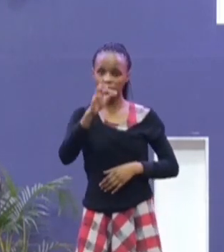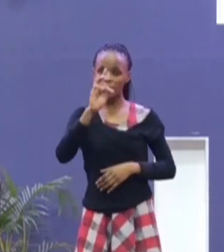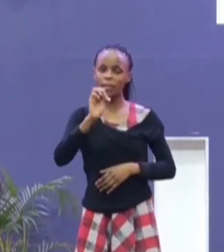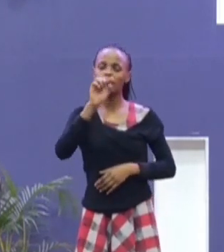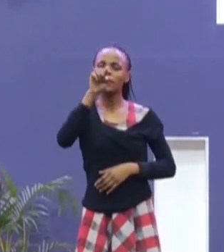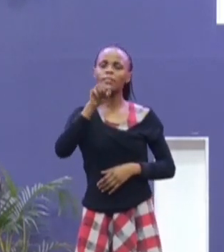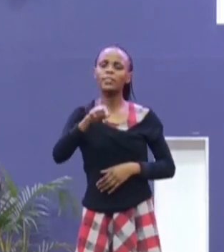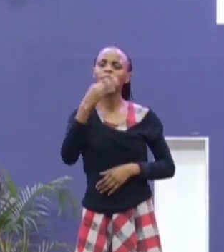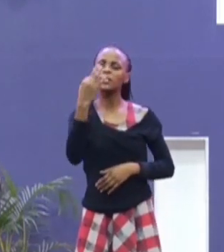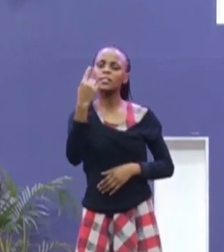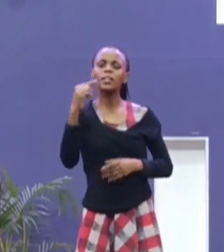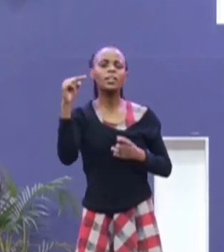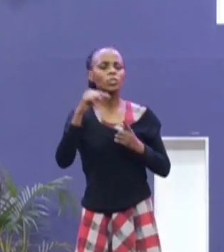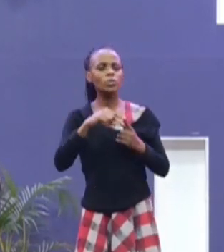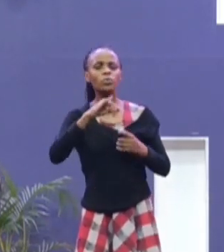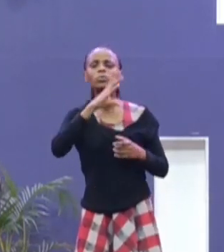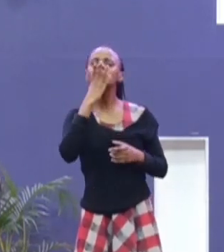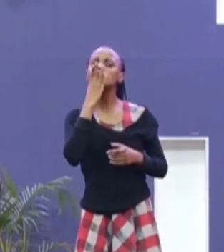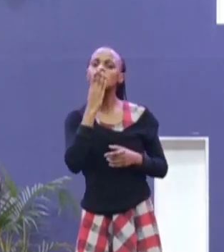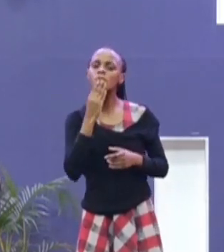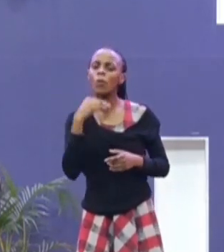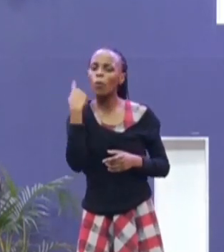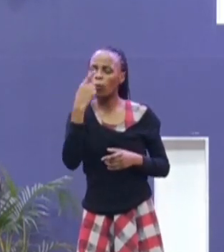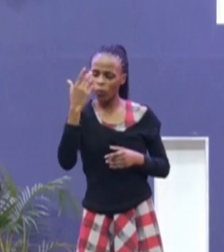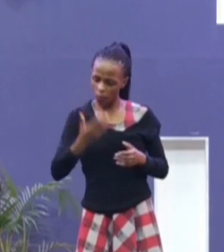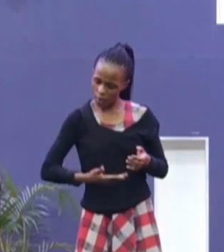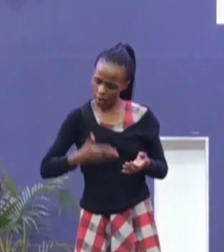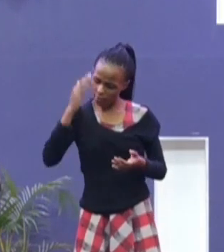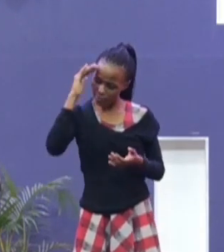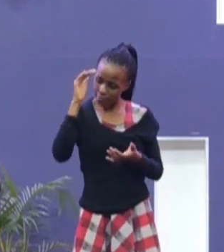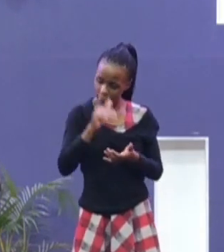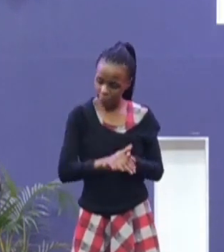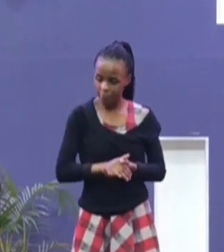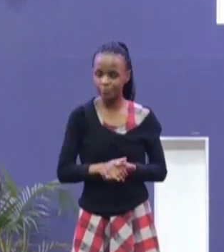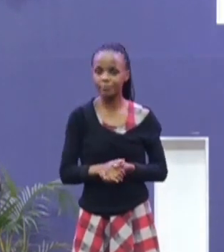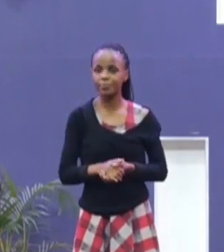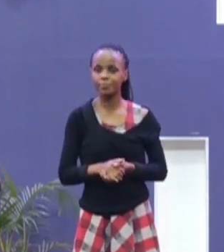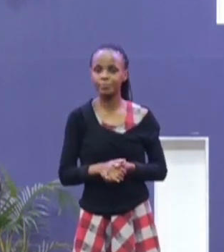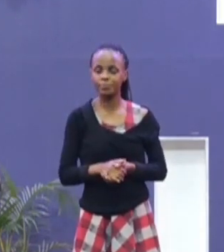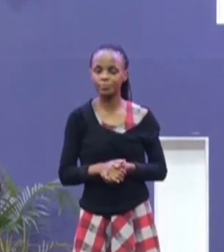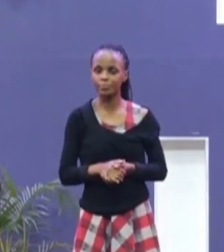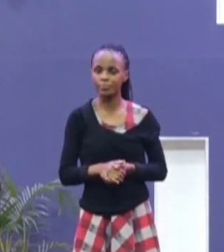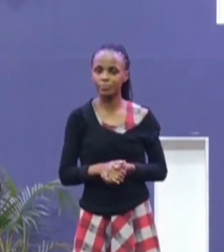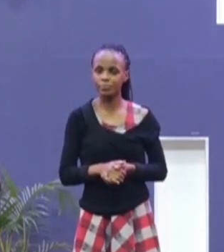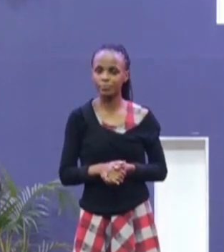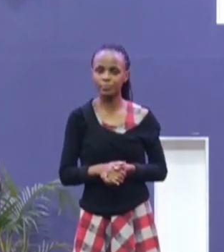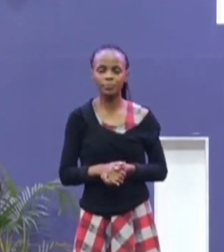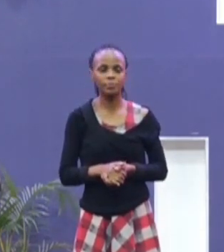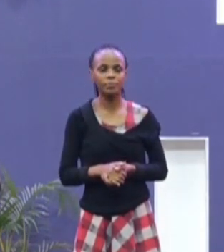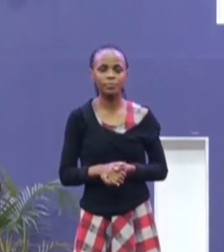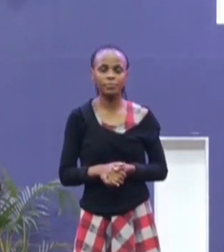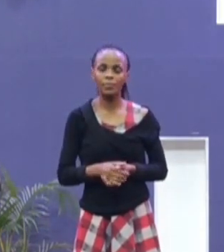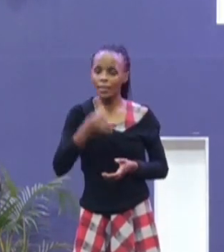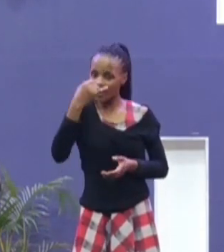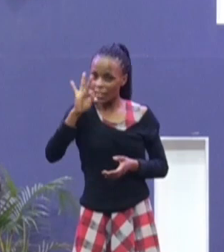the Jews who had believed him, he said, awo Yesu n'agamba Abayudaaya abaali bamukkiriza nti, if you hold to